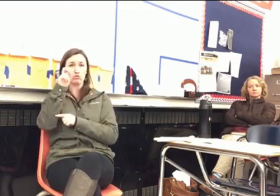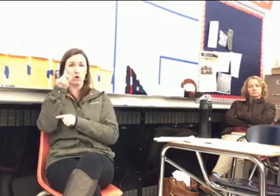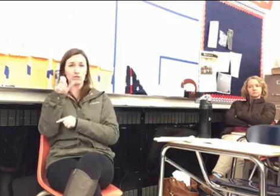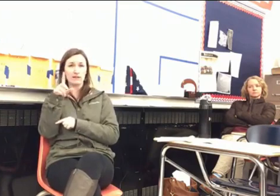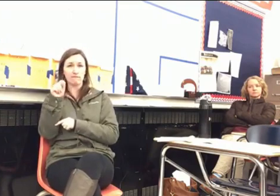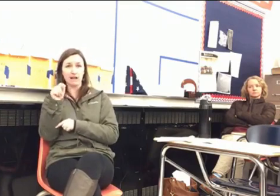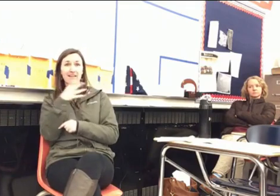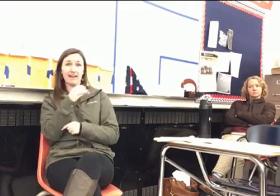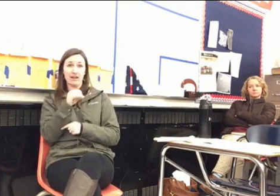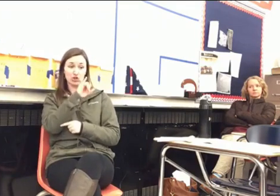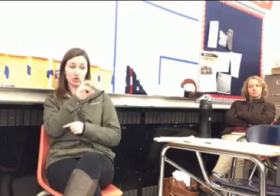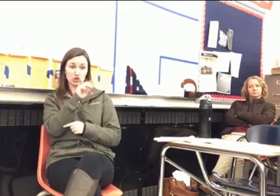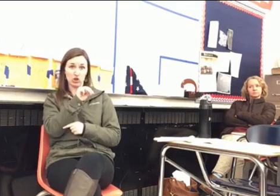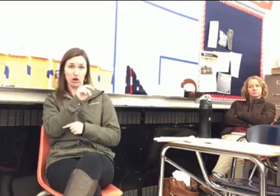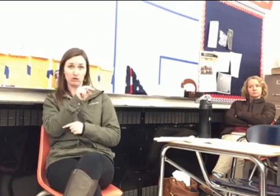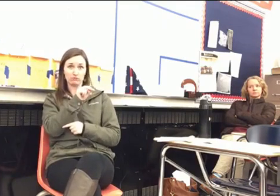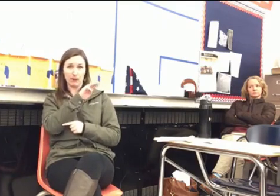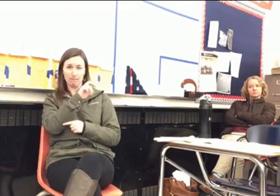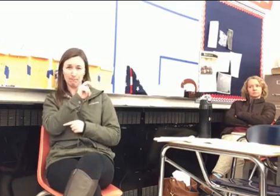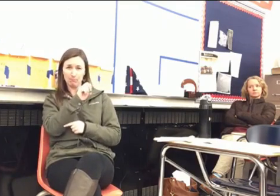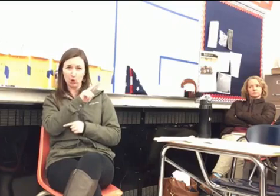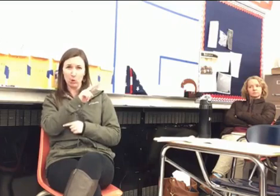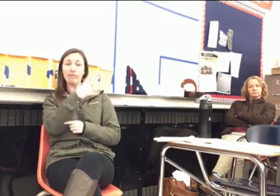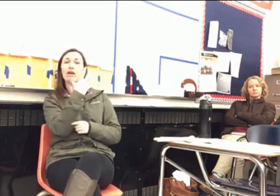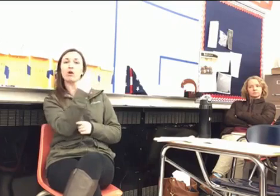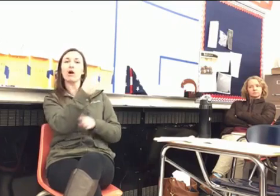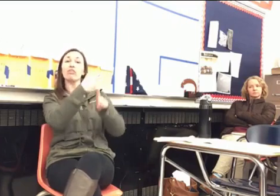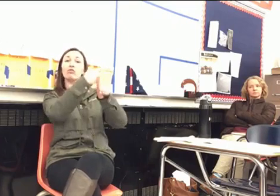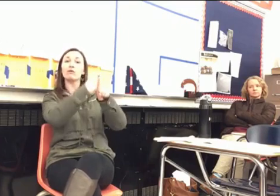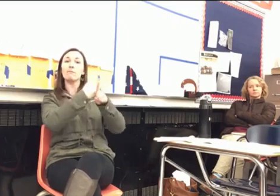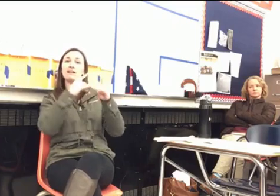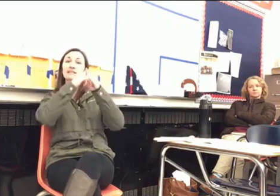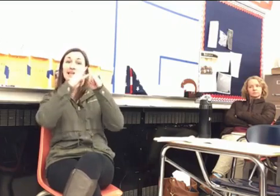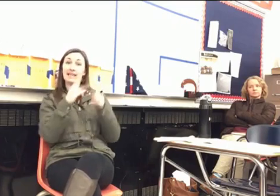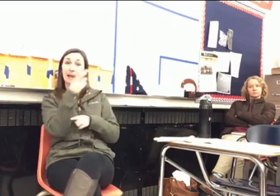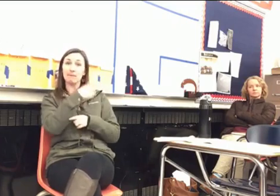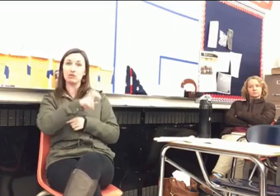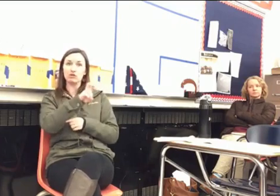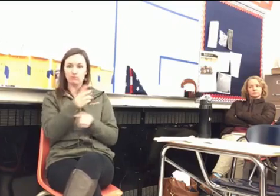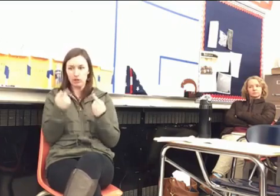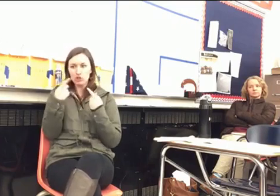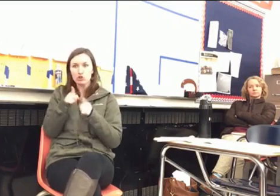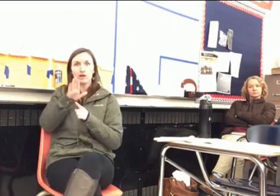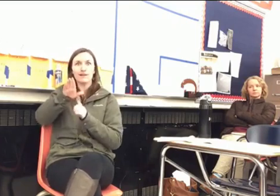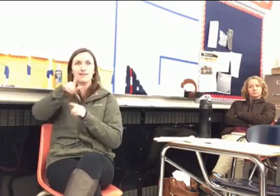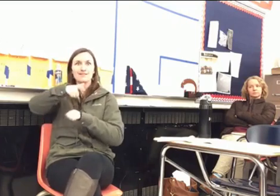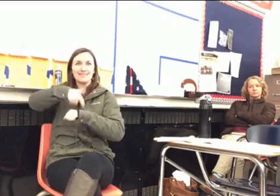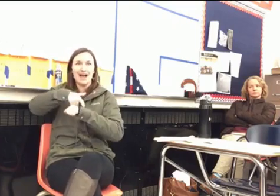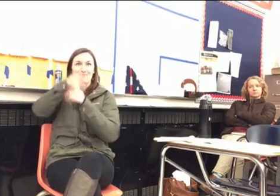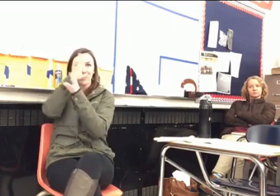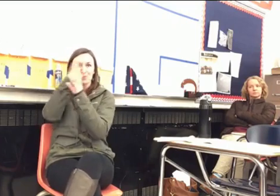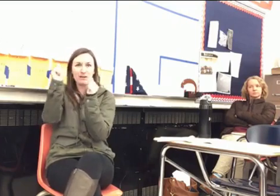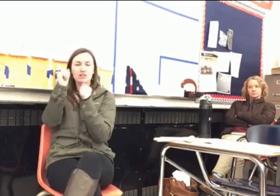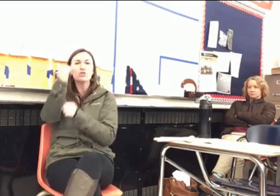John Muir go out for 3 months on a camping trip in the middle of the presidency.